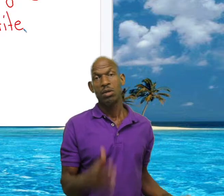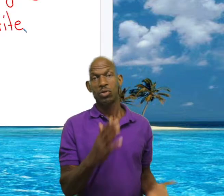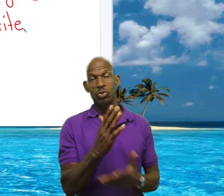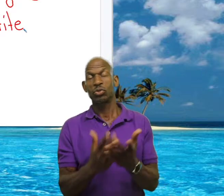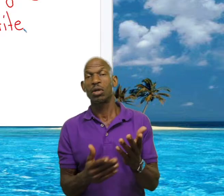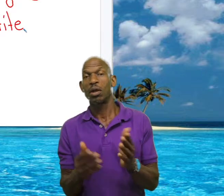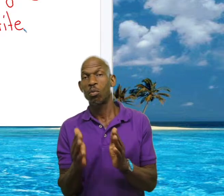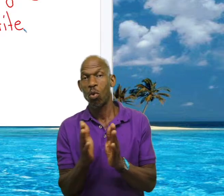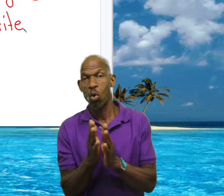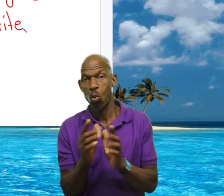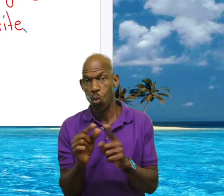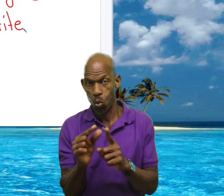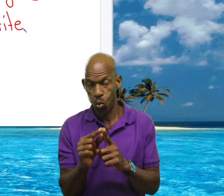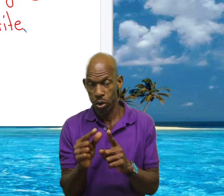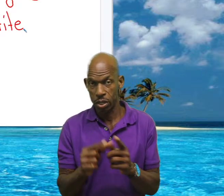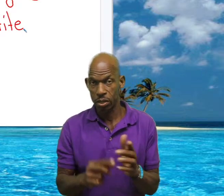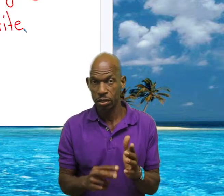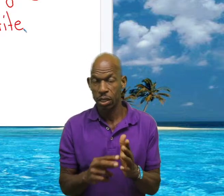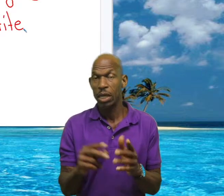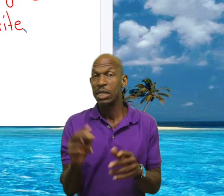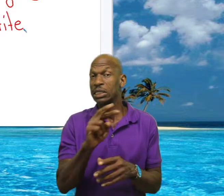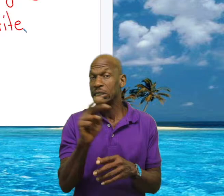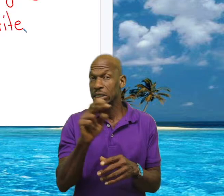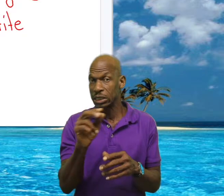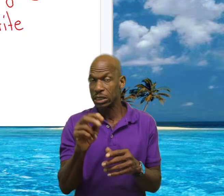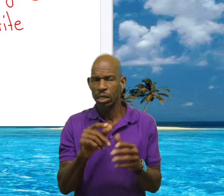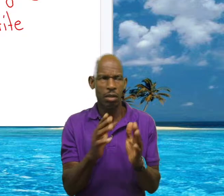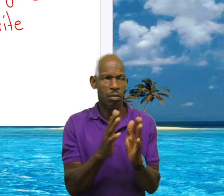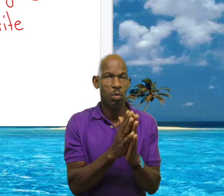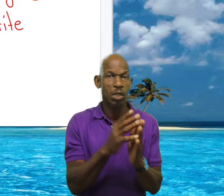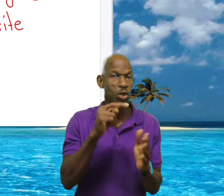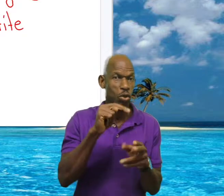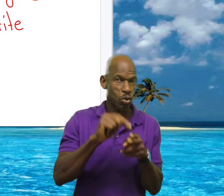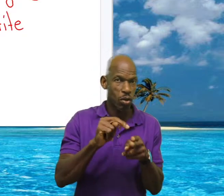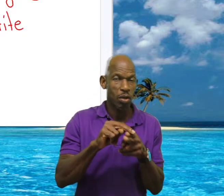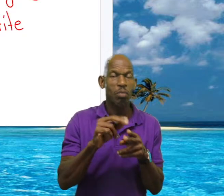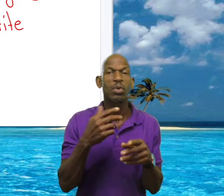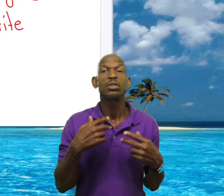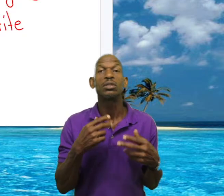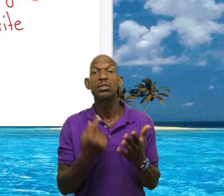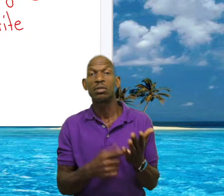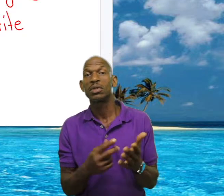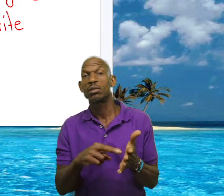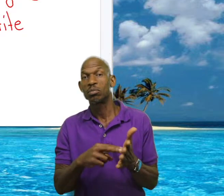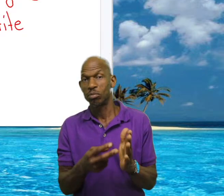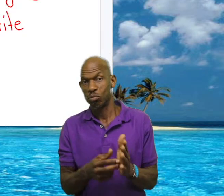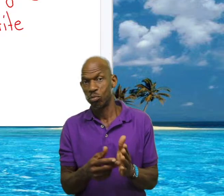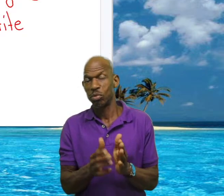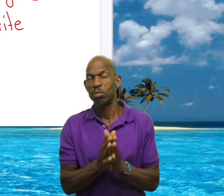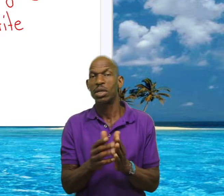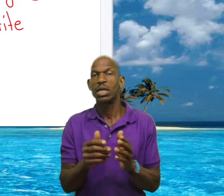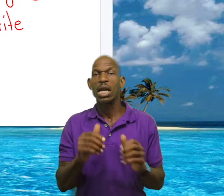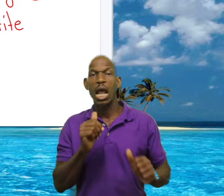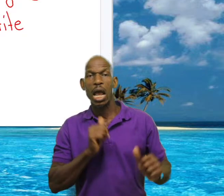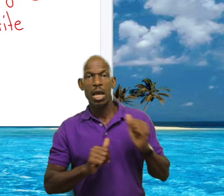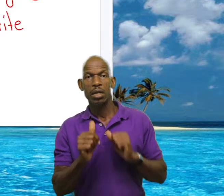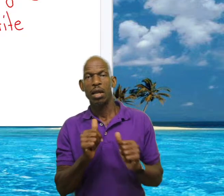means action in when you use it. I want you to remember that. So yes, the word book is a